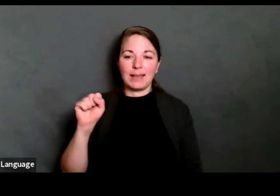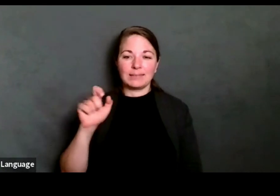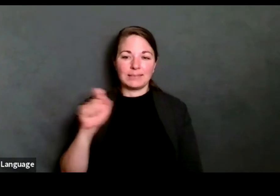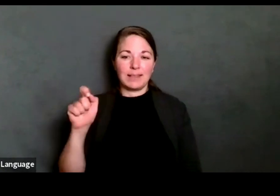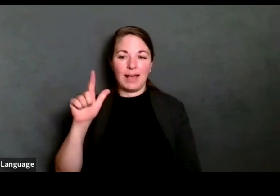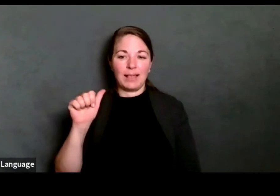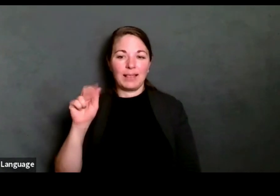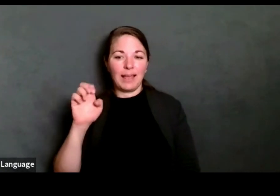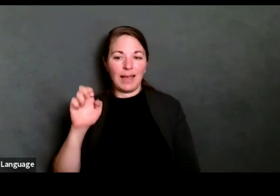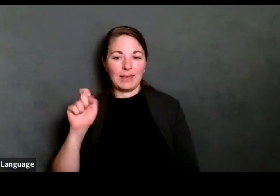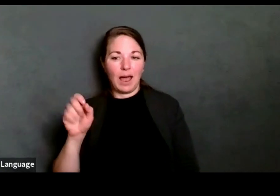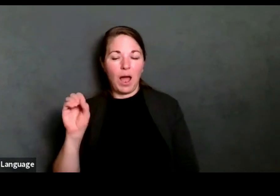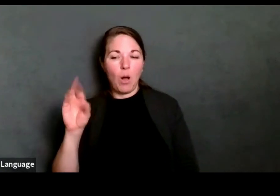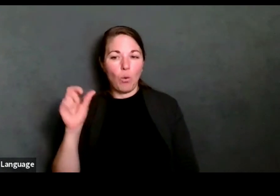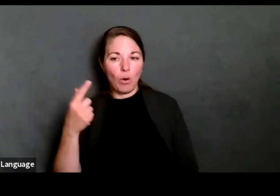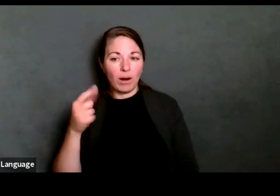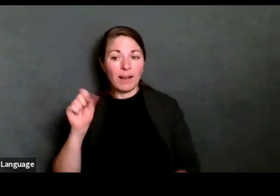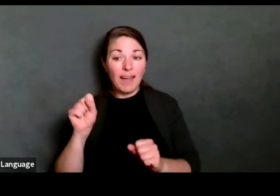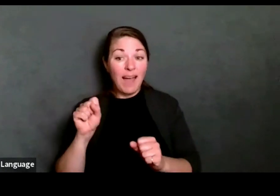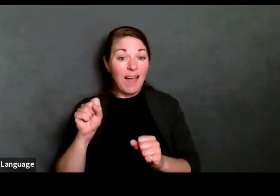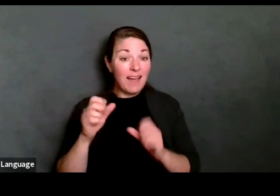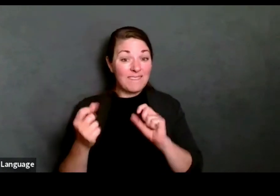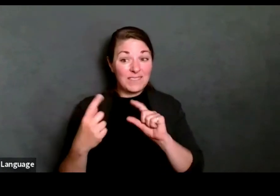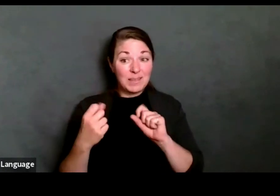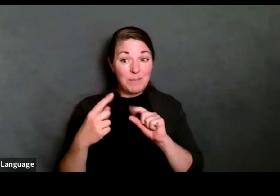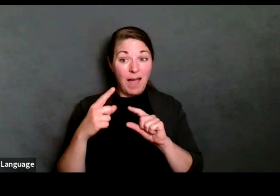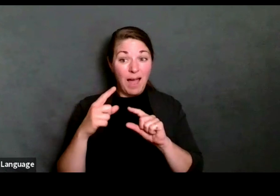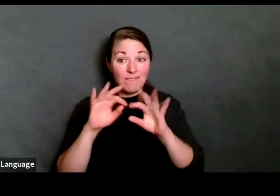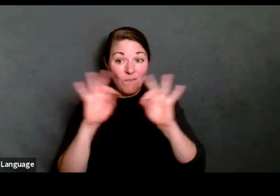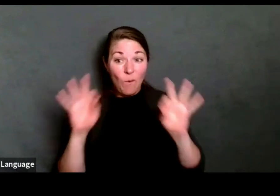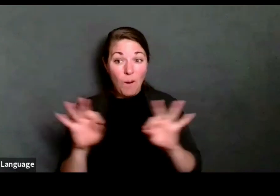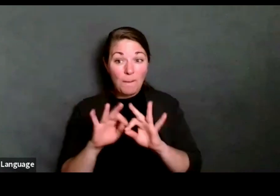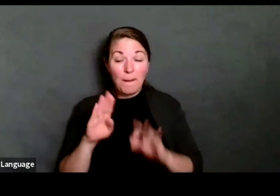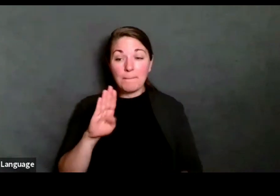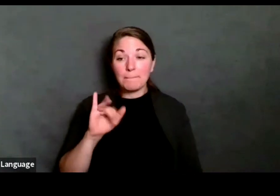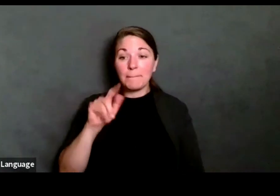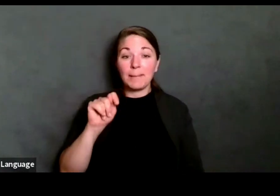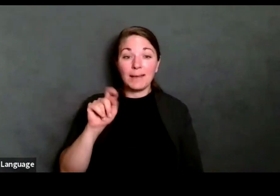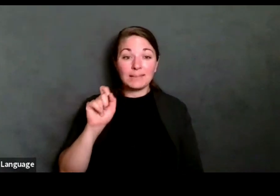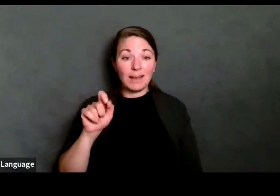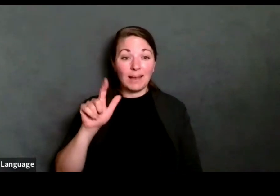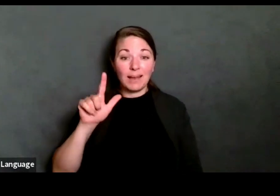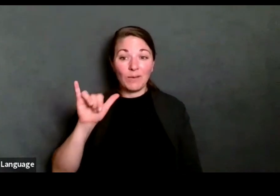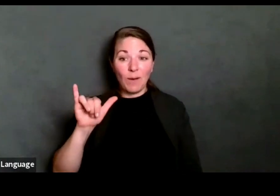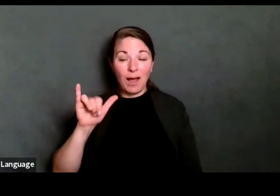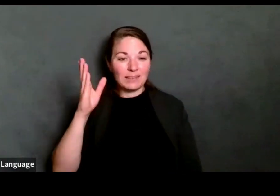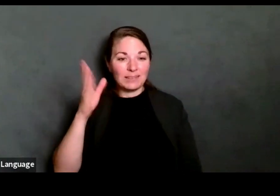so you can fill out our feedback form at bit.ly/sasfeedback. Thank you.